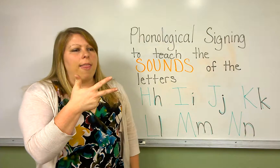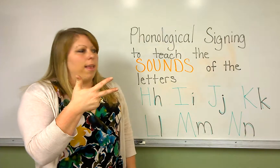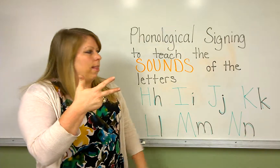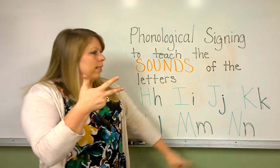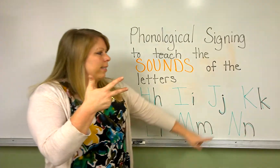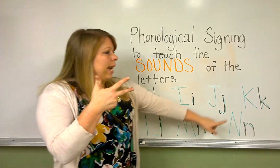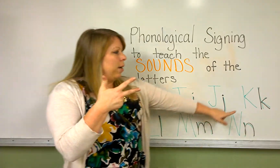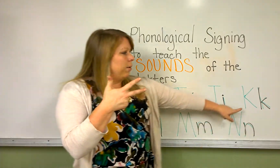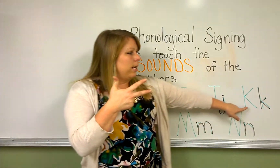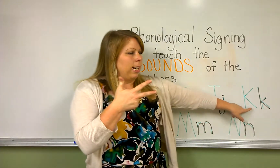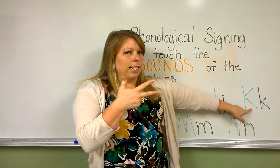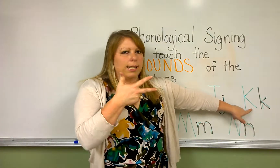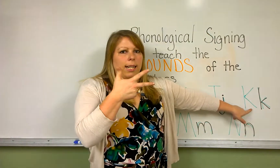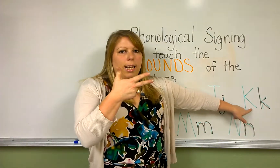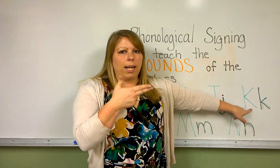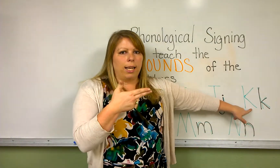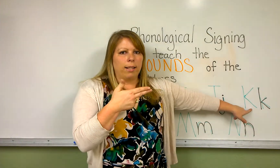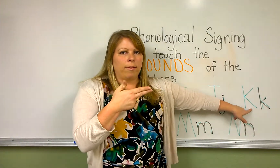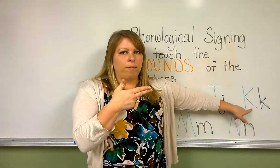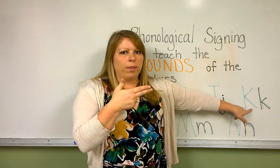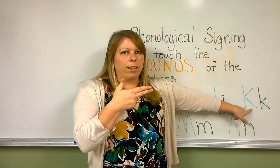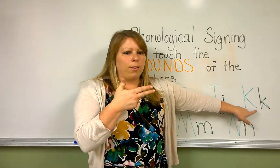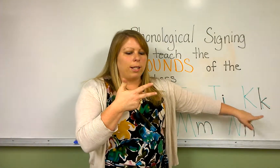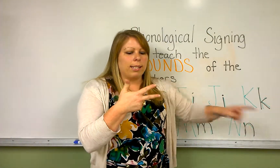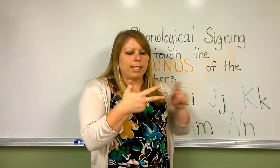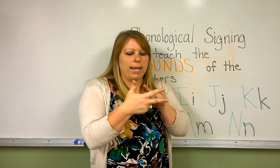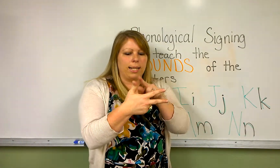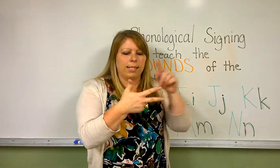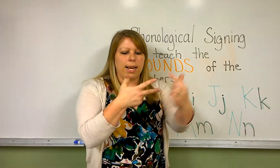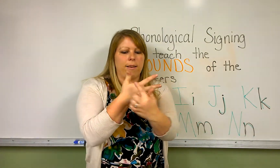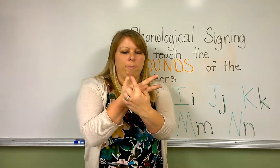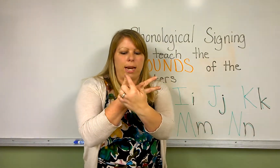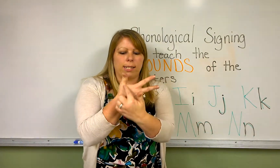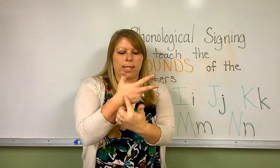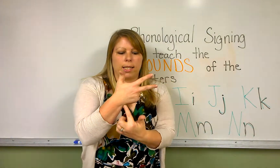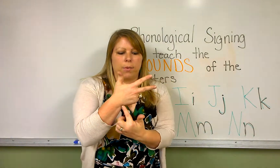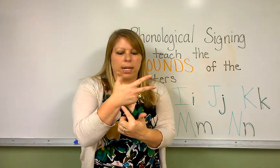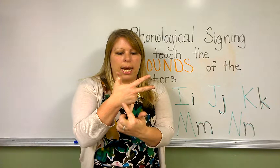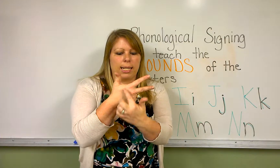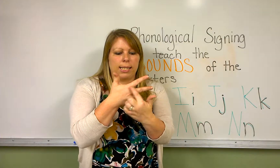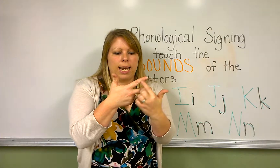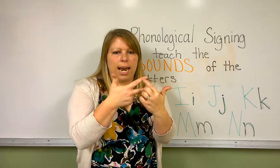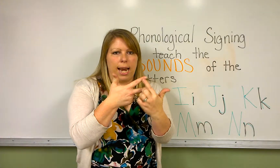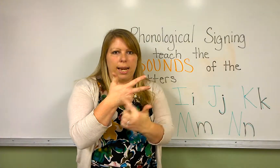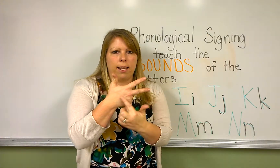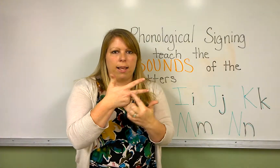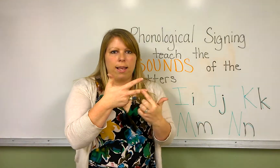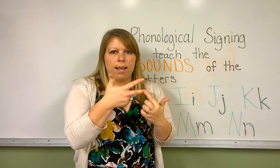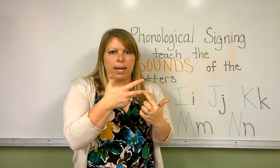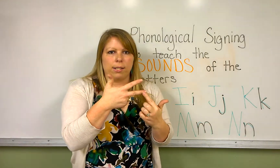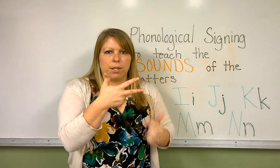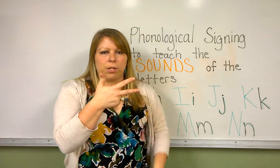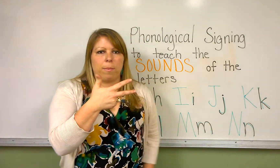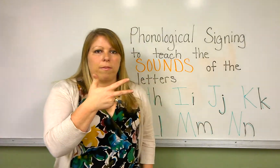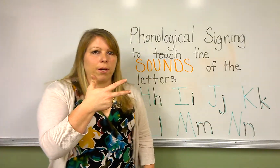then the sound is k. You can see this kind of makes the lowercase k into the shape of your